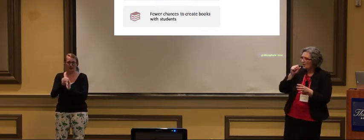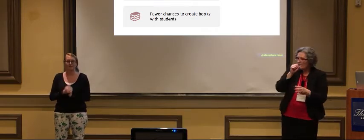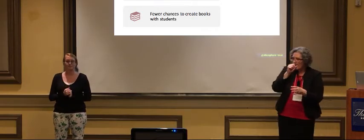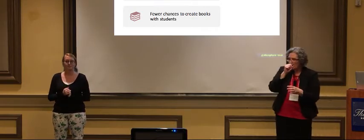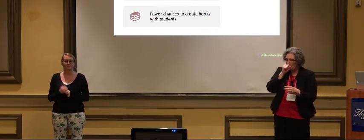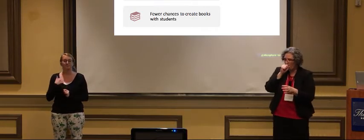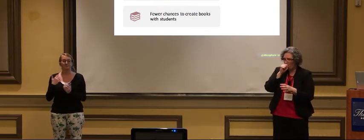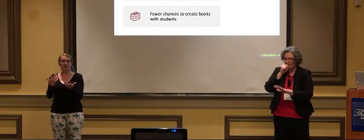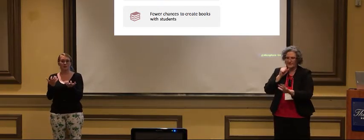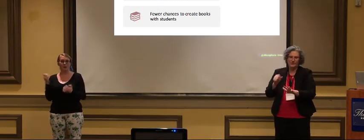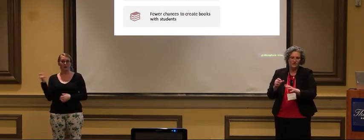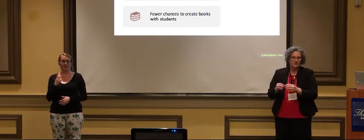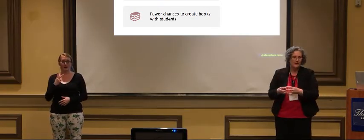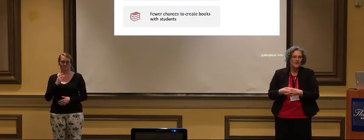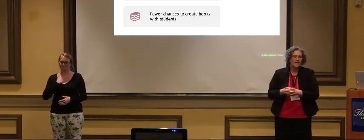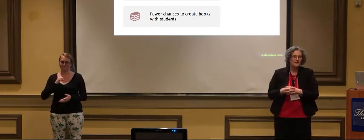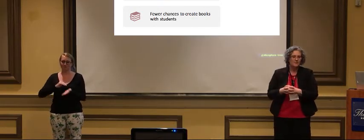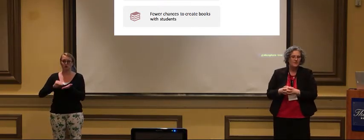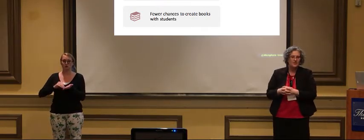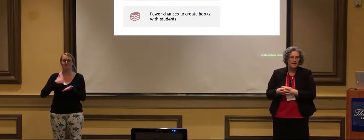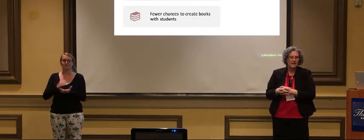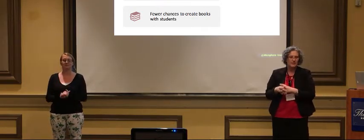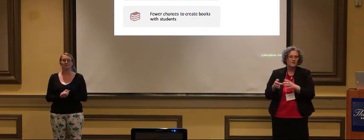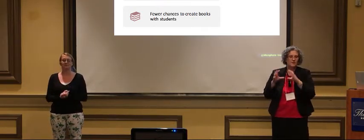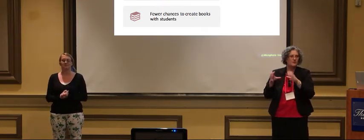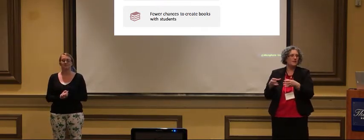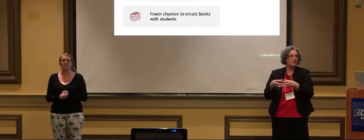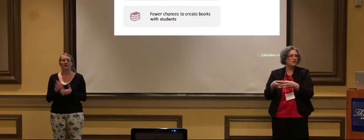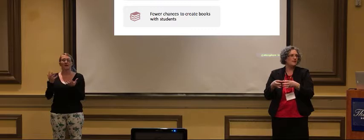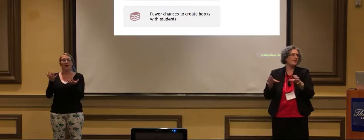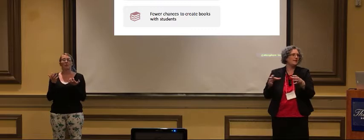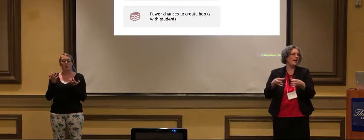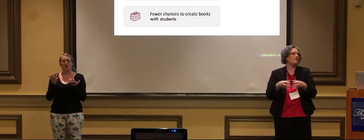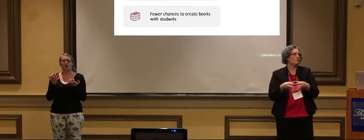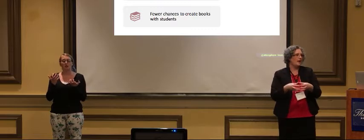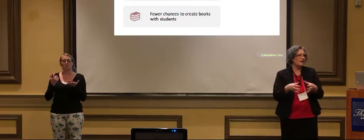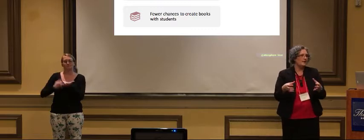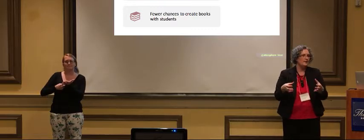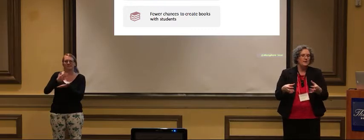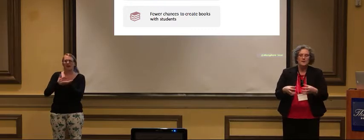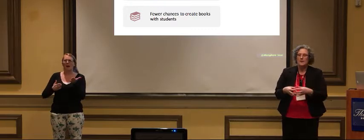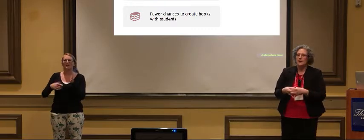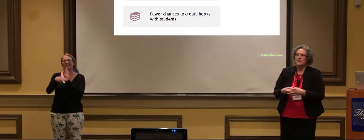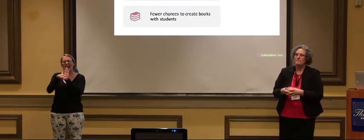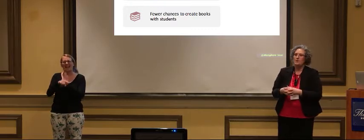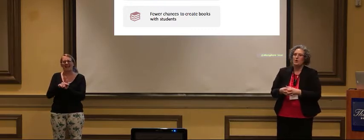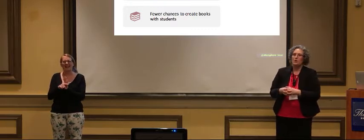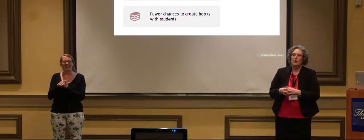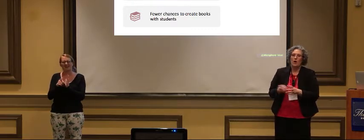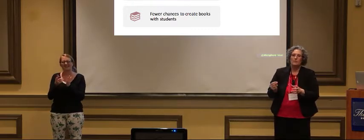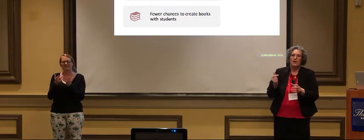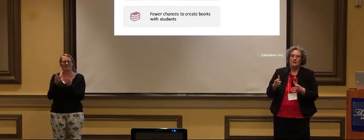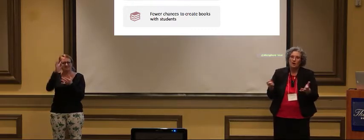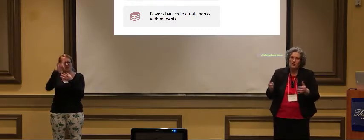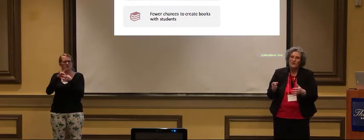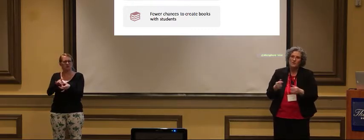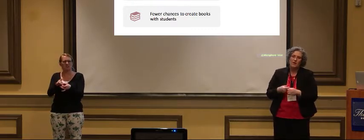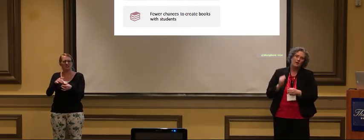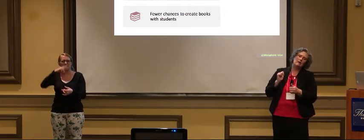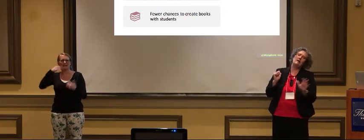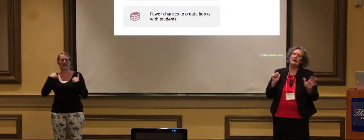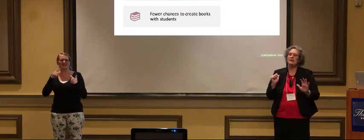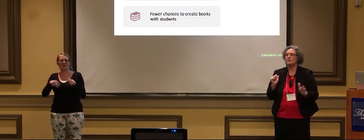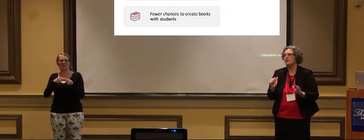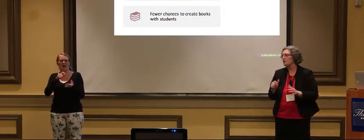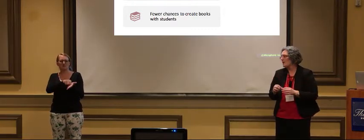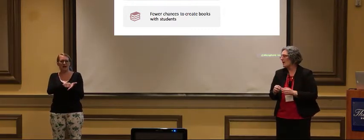wanted to combat, excuse me, some of the negative associations that kids have with writing. You know, they're automatically, oh, you have to